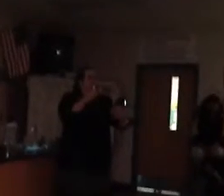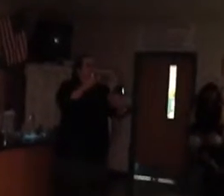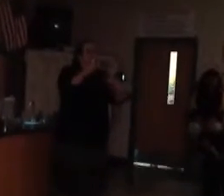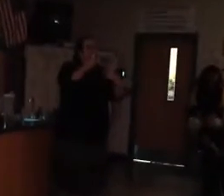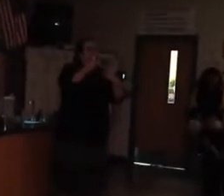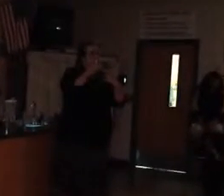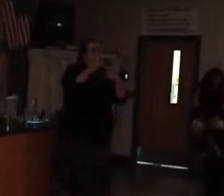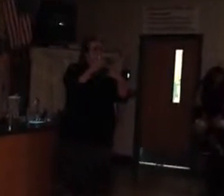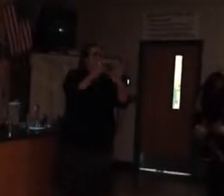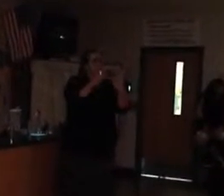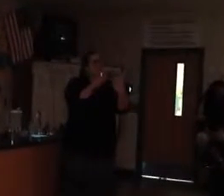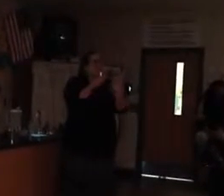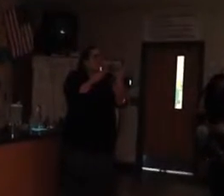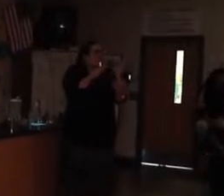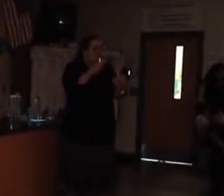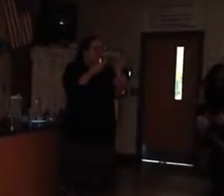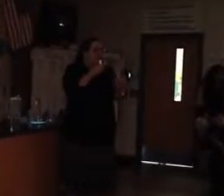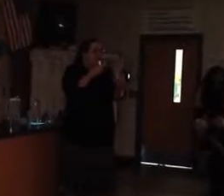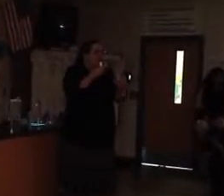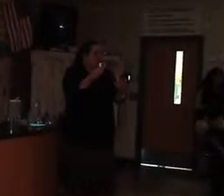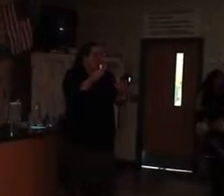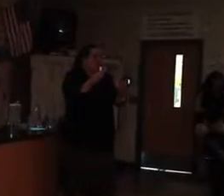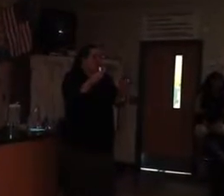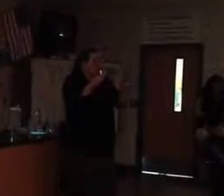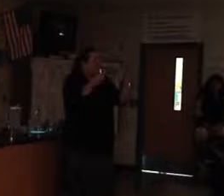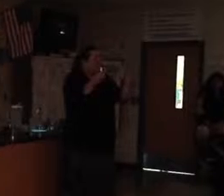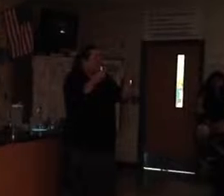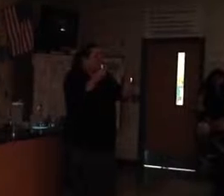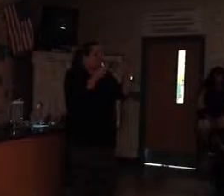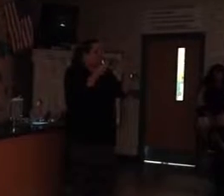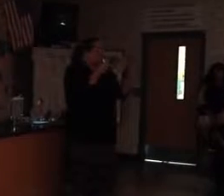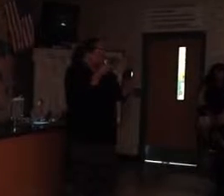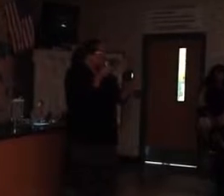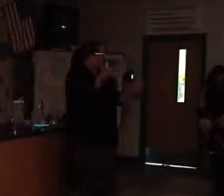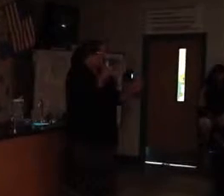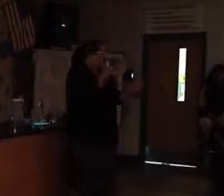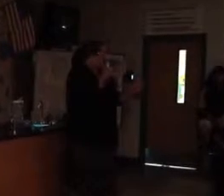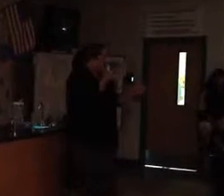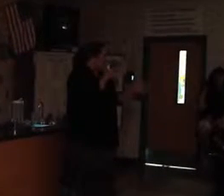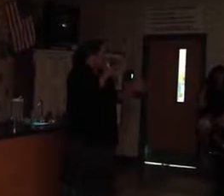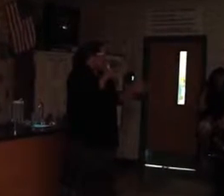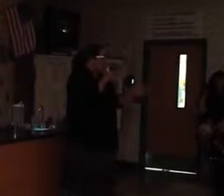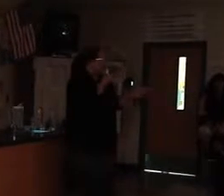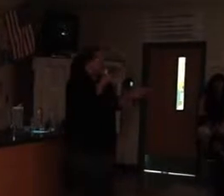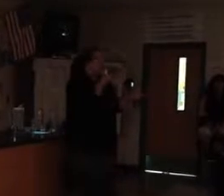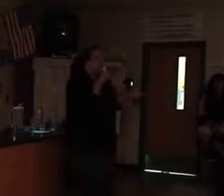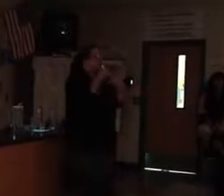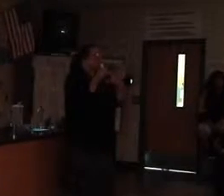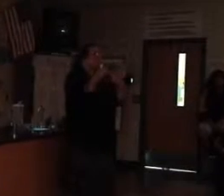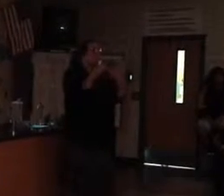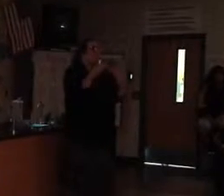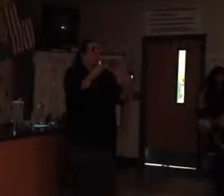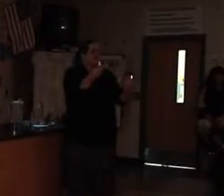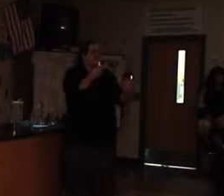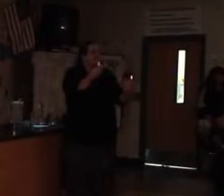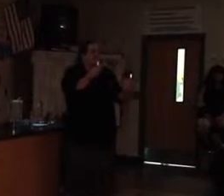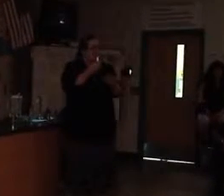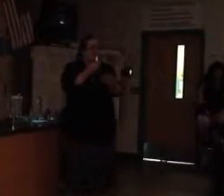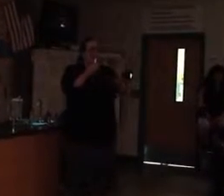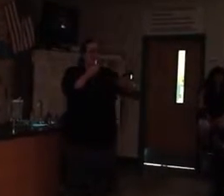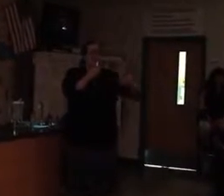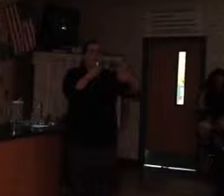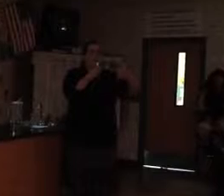understanding, ability to communicate their learning in other ways than bubbling something or filling in a blank, right? And we do want them to be articulate